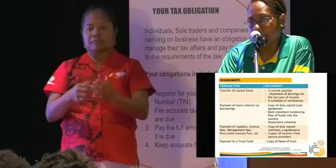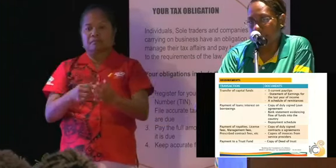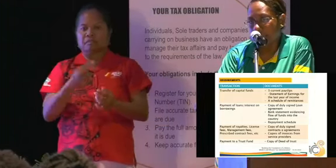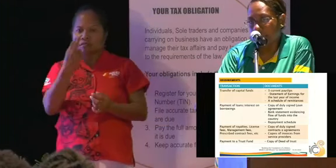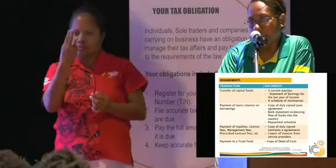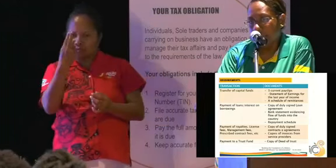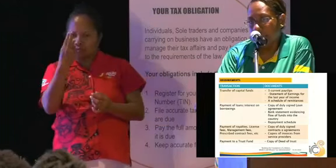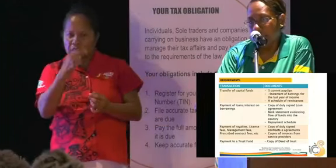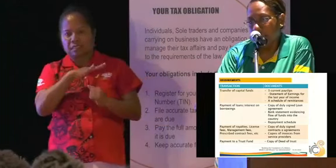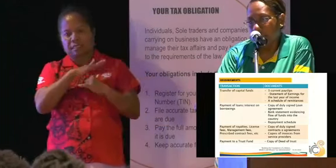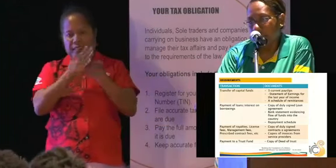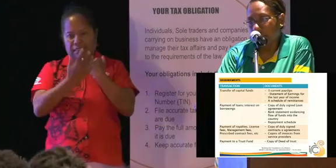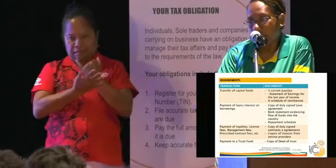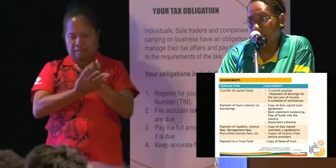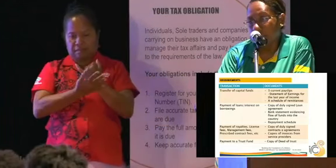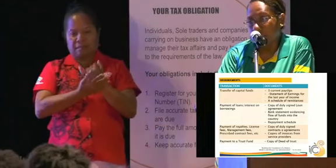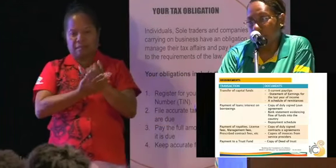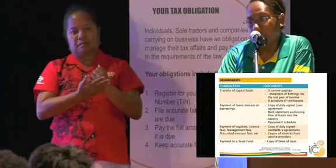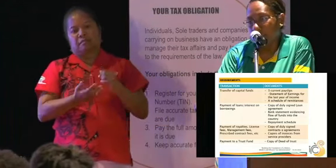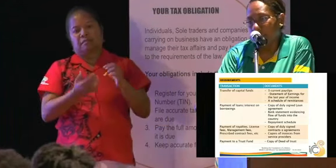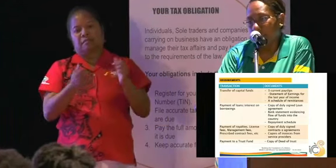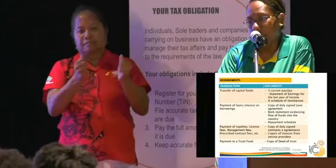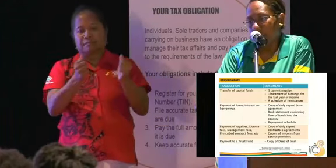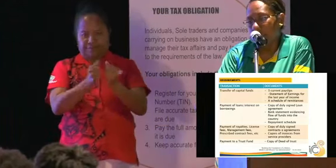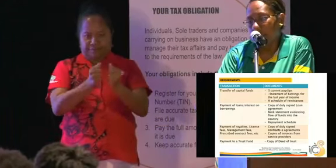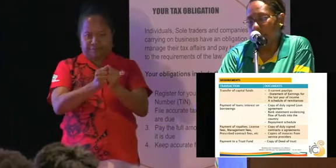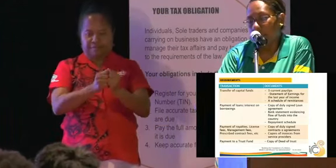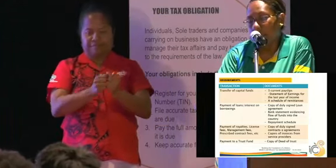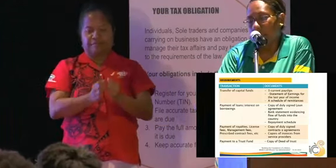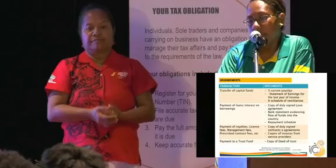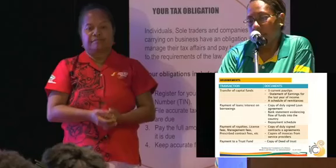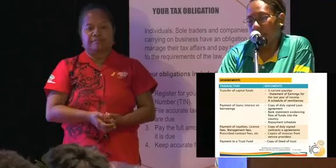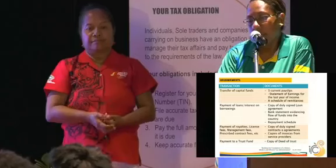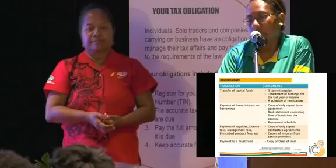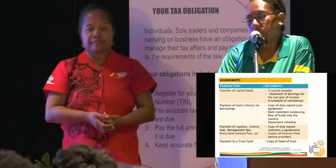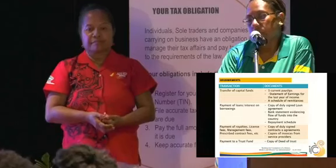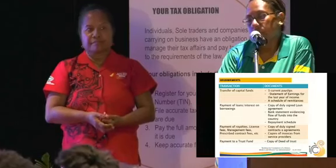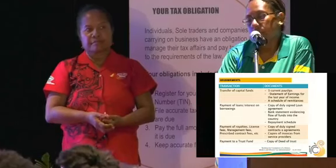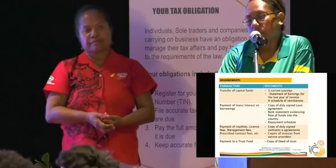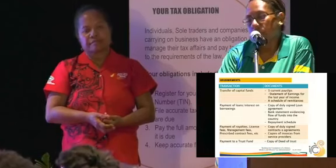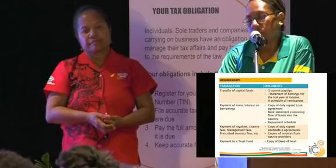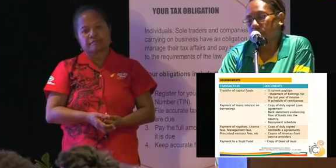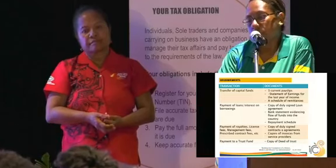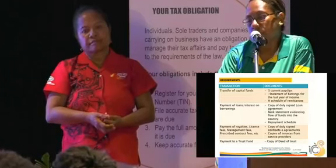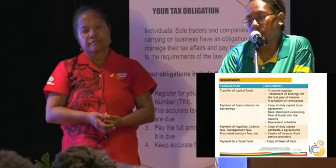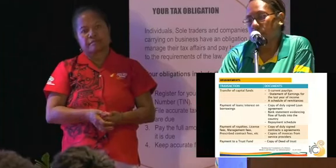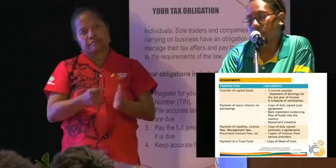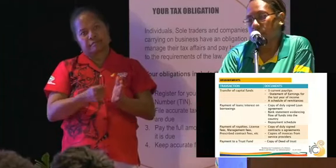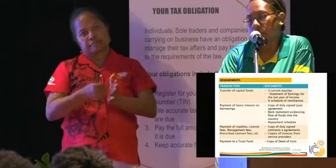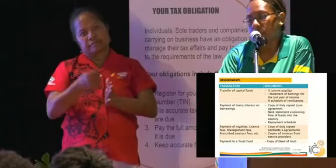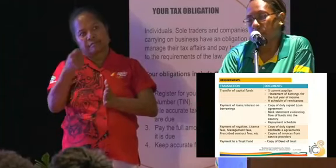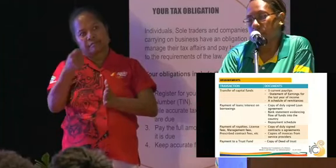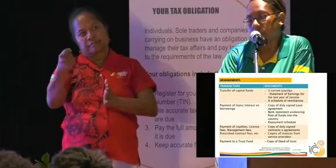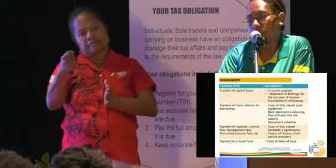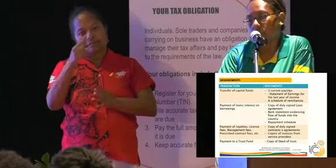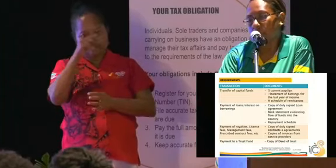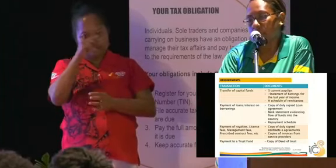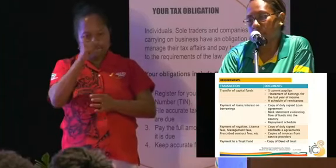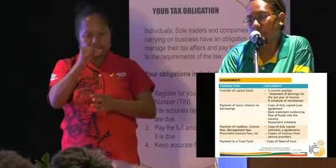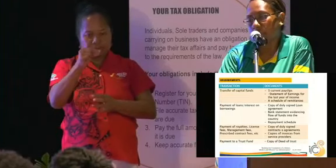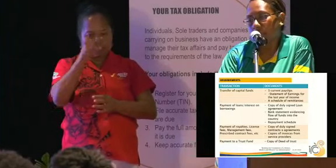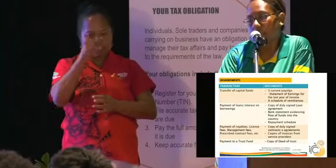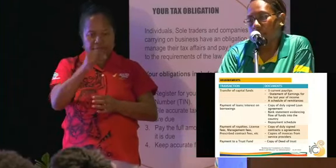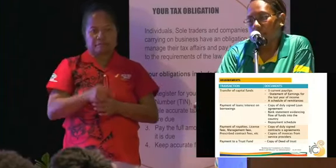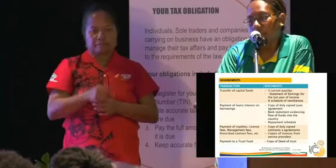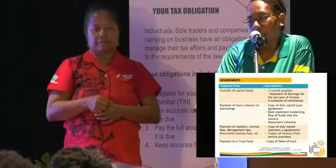last schedule of remittances. Payment of loans on interest of